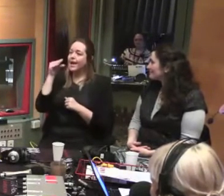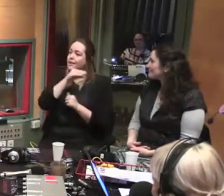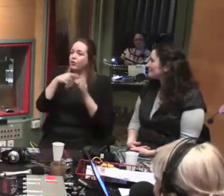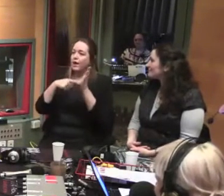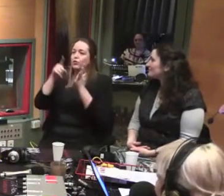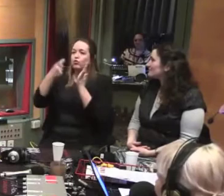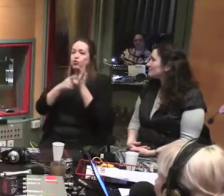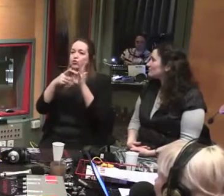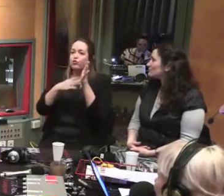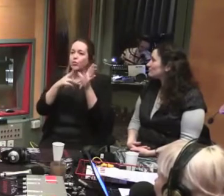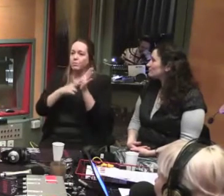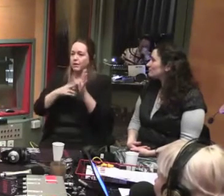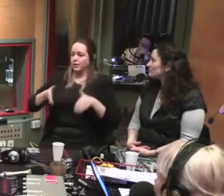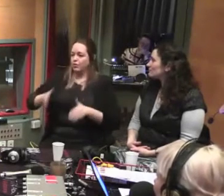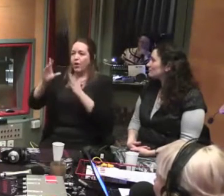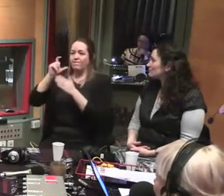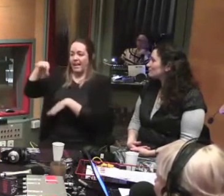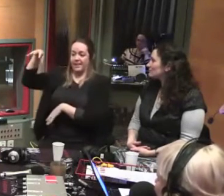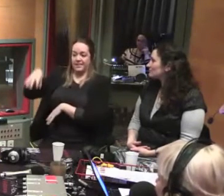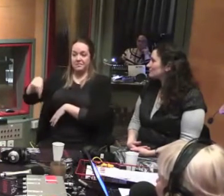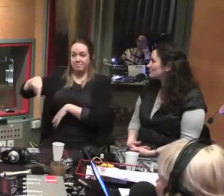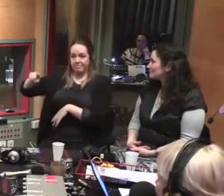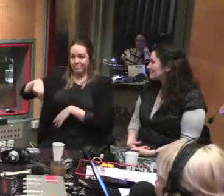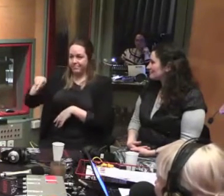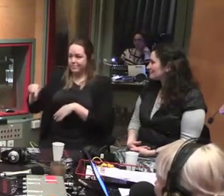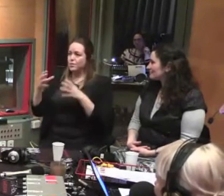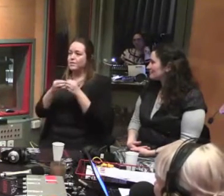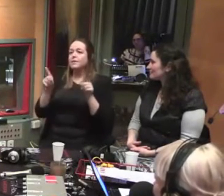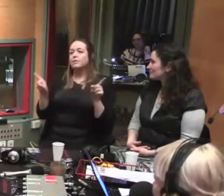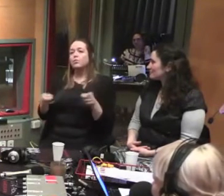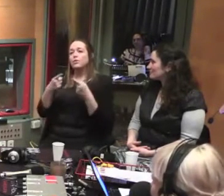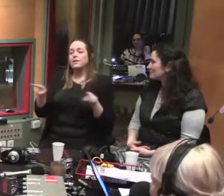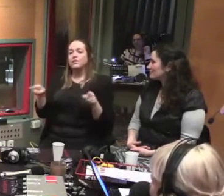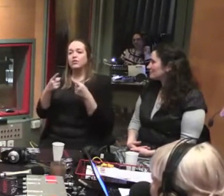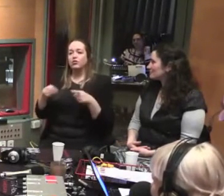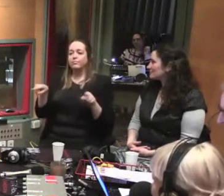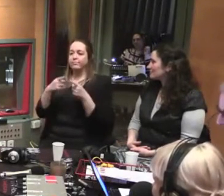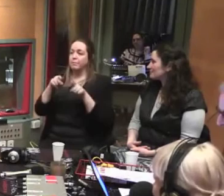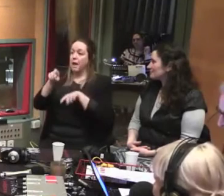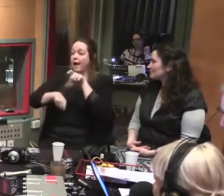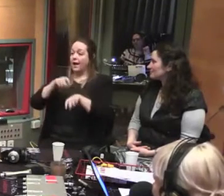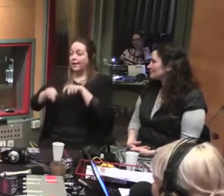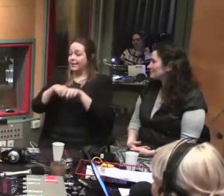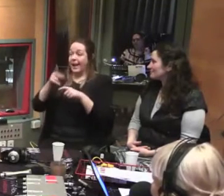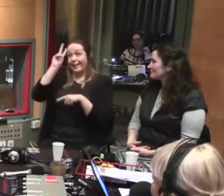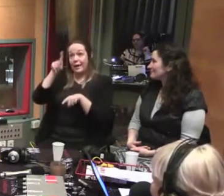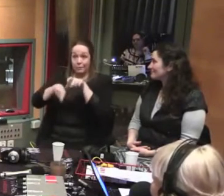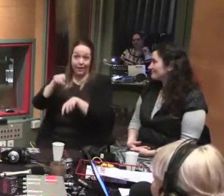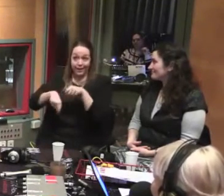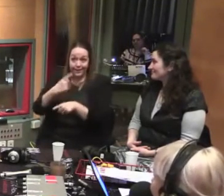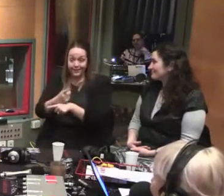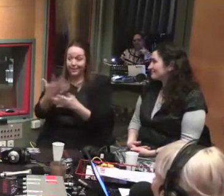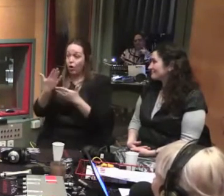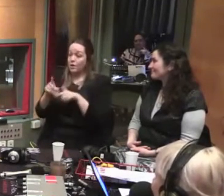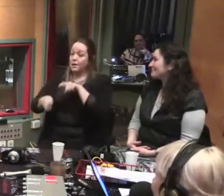Roman roadside cafe with the musicians riding up on their bikes, there's bikes again, on